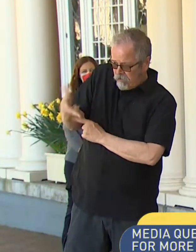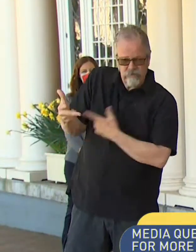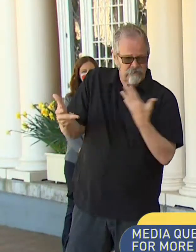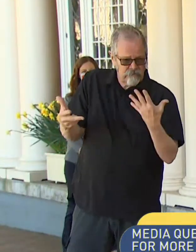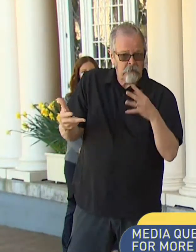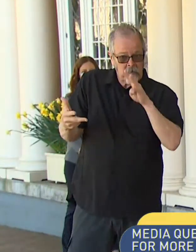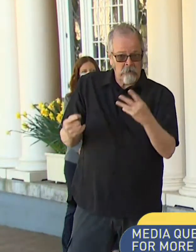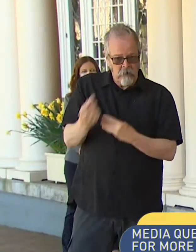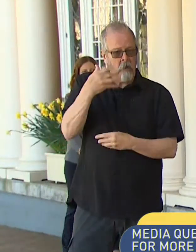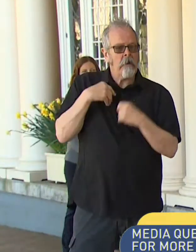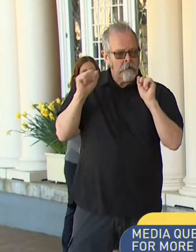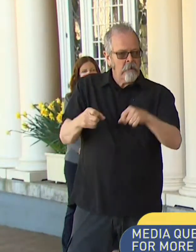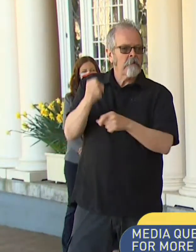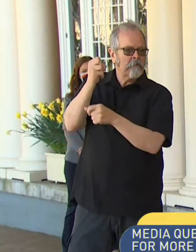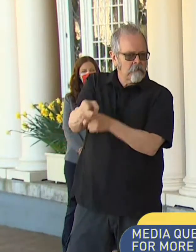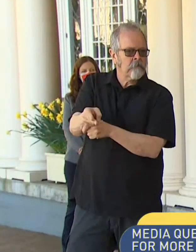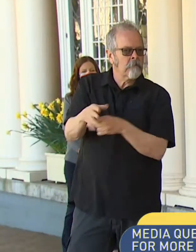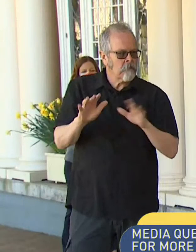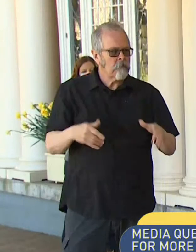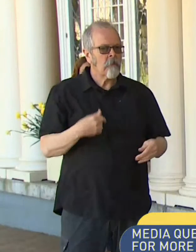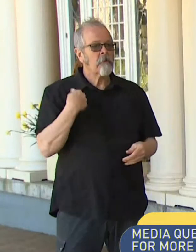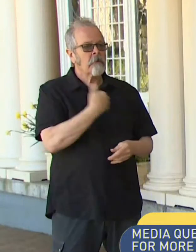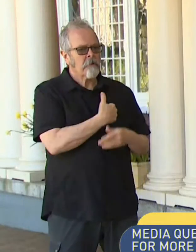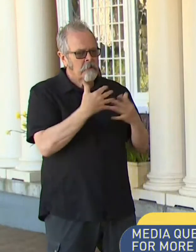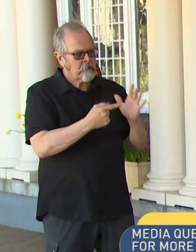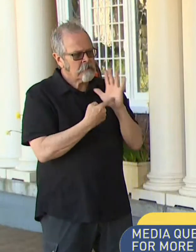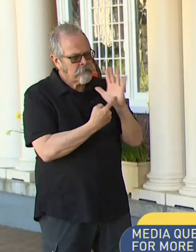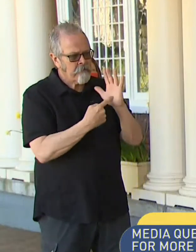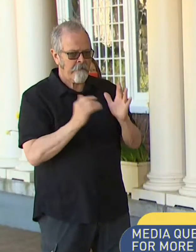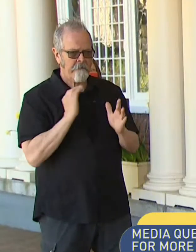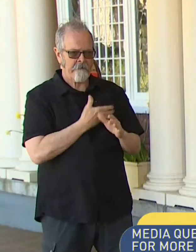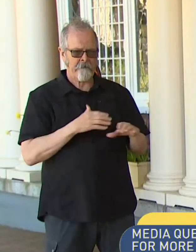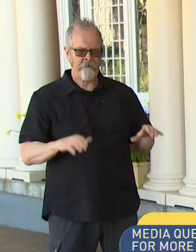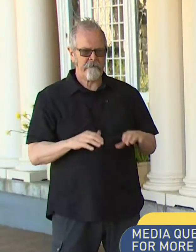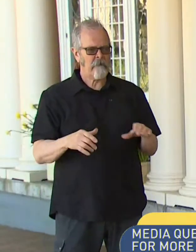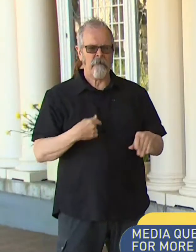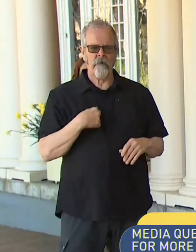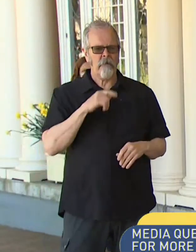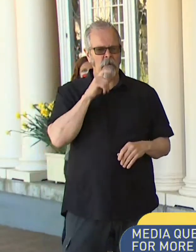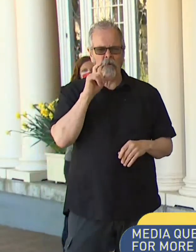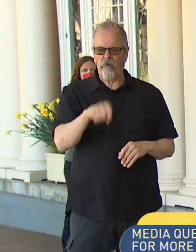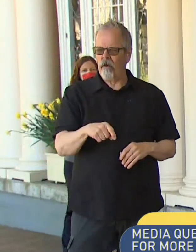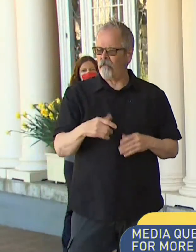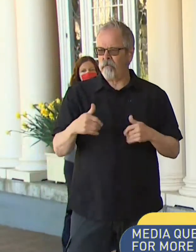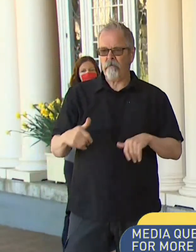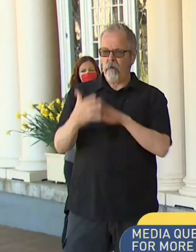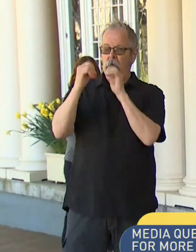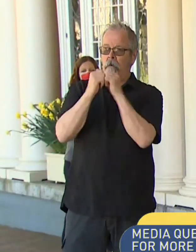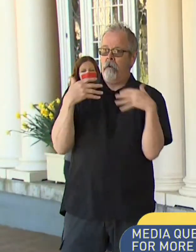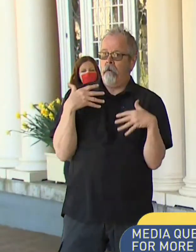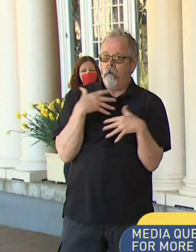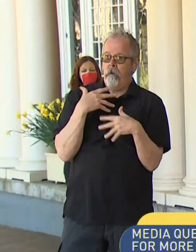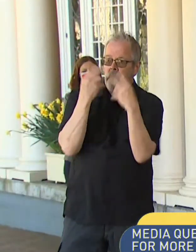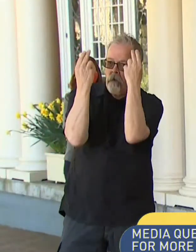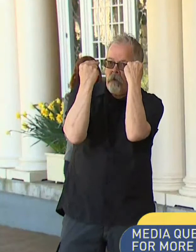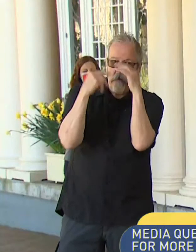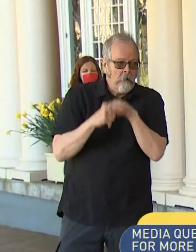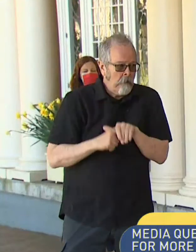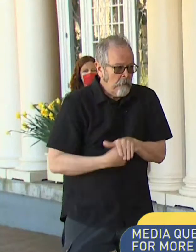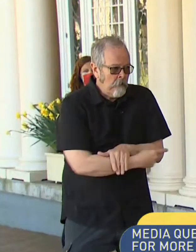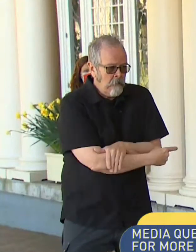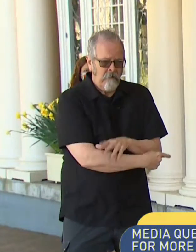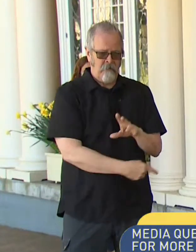We've demonstrated a willingness to do that. So I don't think we should approach this with fear because we have the tools to be able to beat